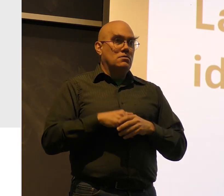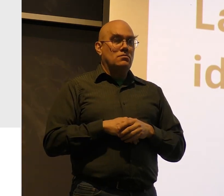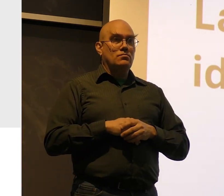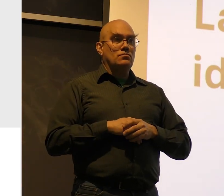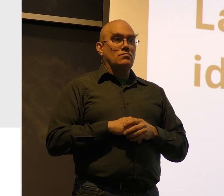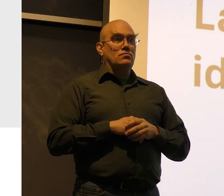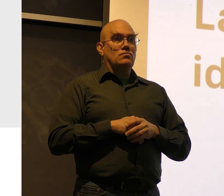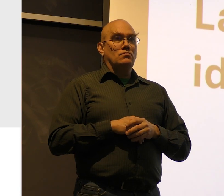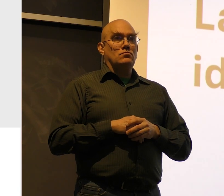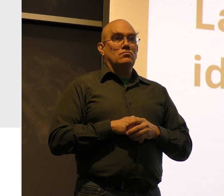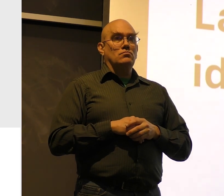internet.